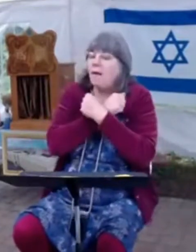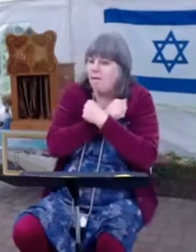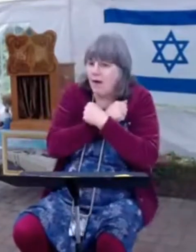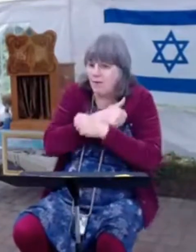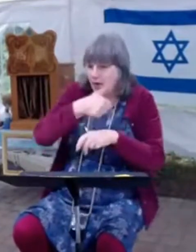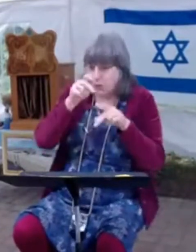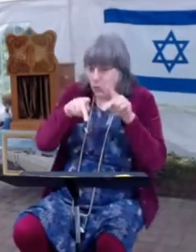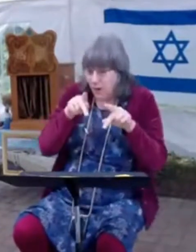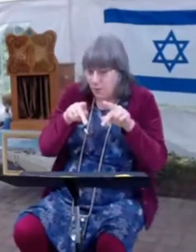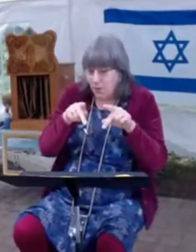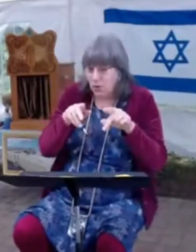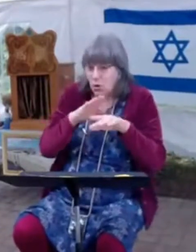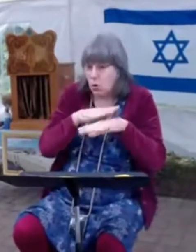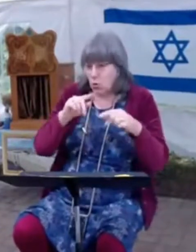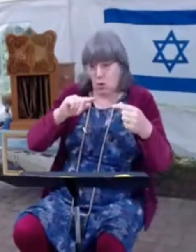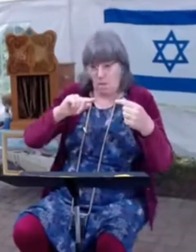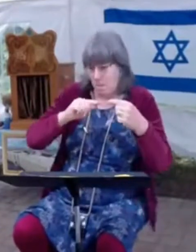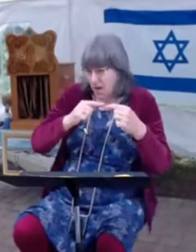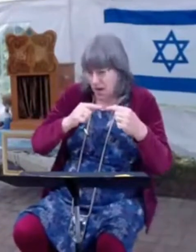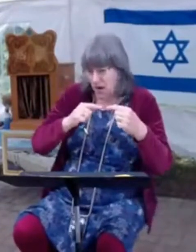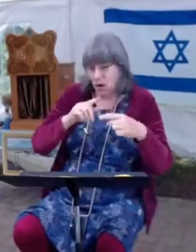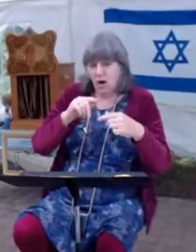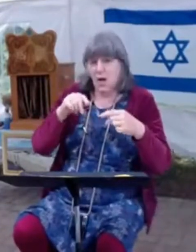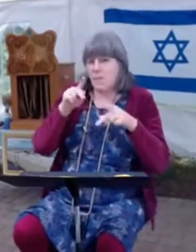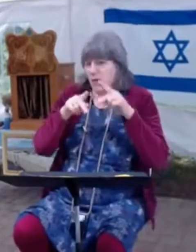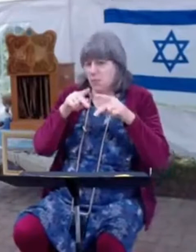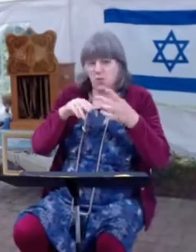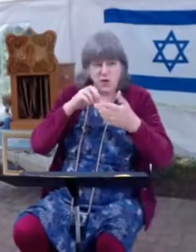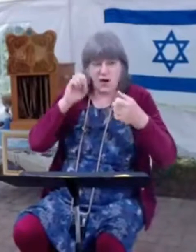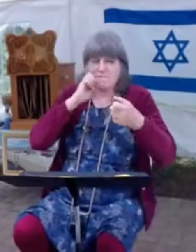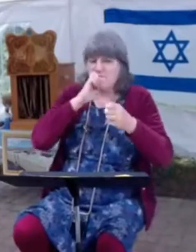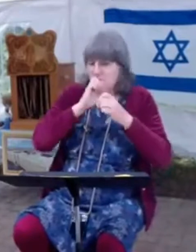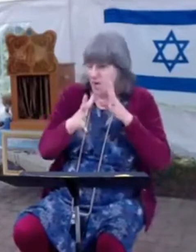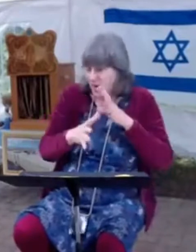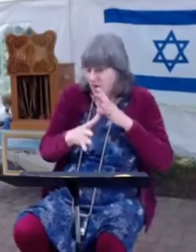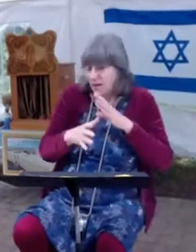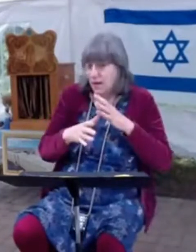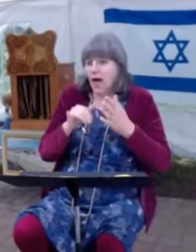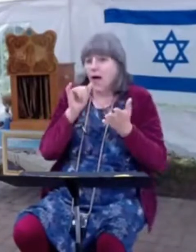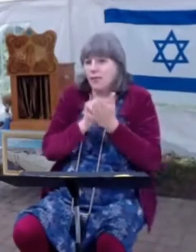So what did it look like to be perfect? What does it look like to be perfect?